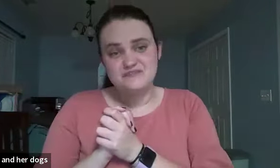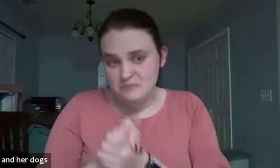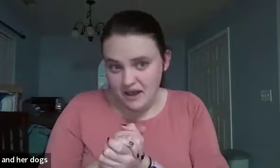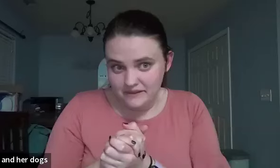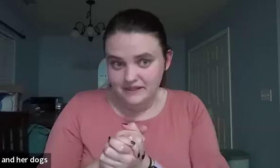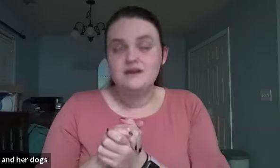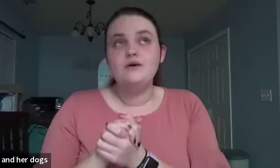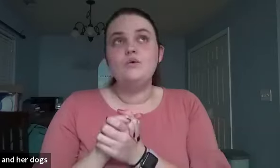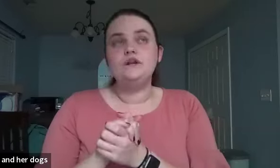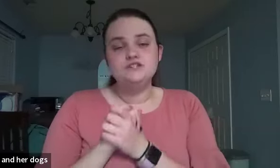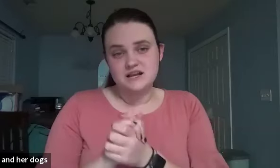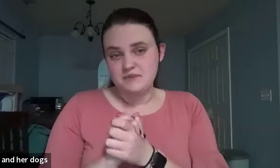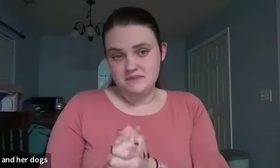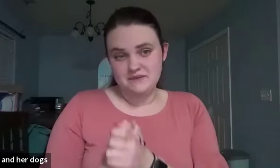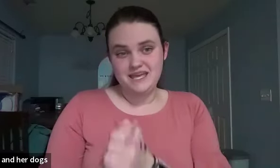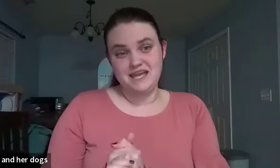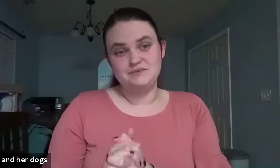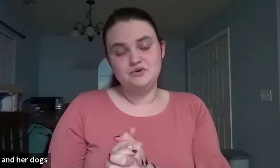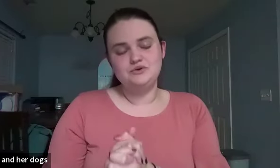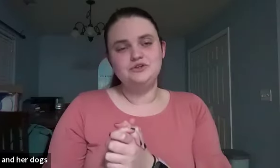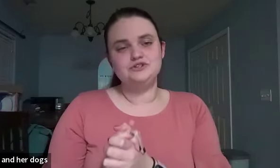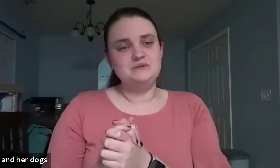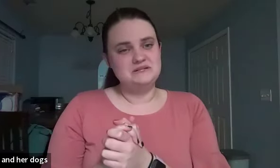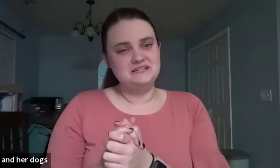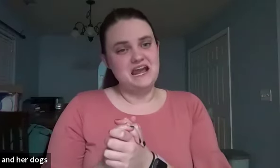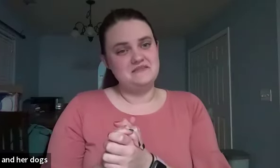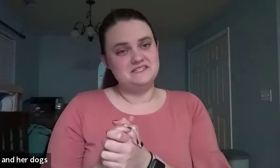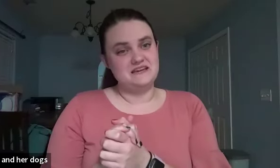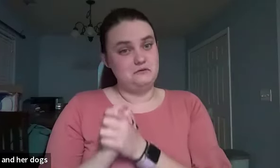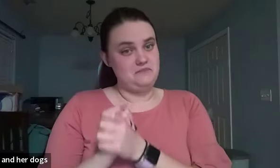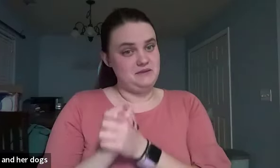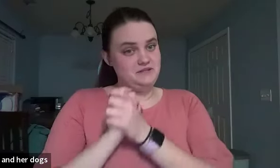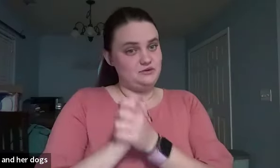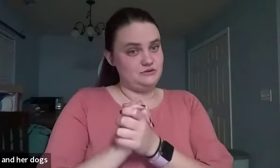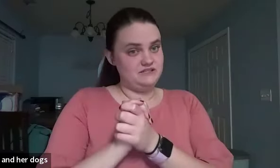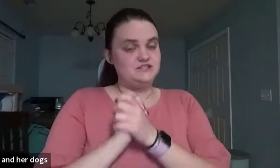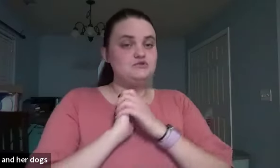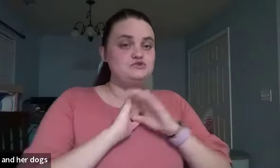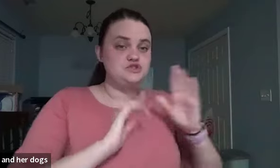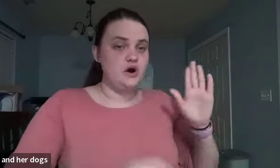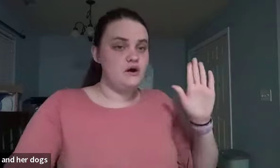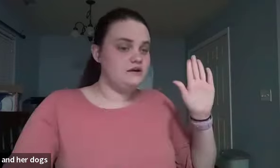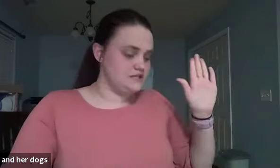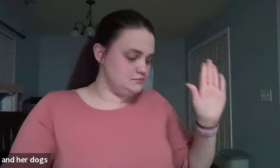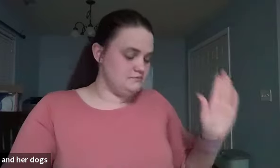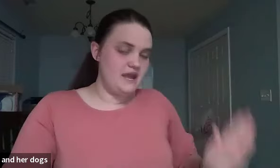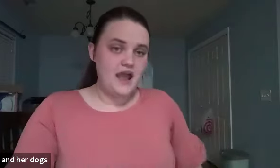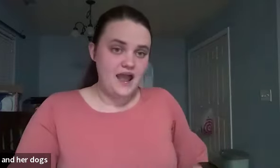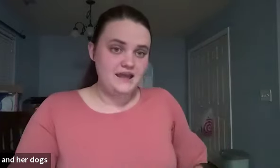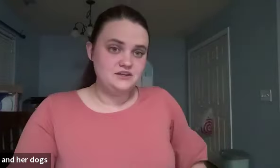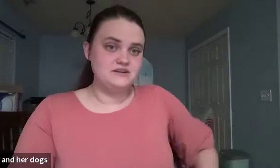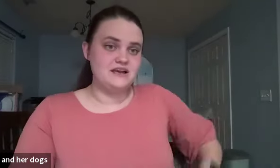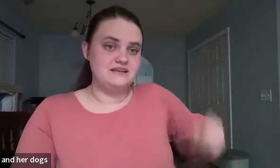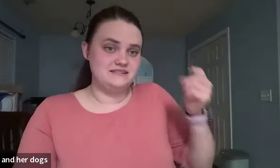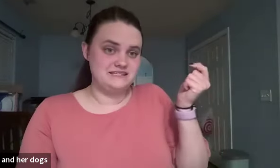sign for puppy. When you're talking about a baby animal, you're just always going to add the sign for baby towards it. So dog is you pat your leg and